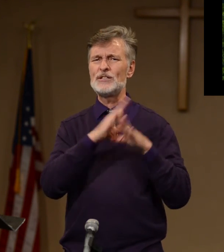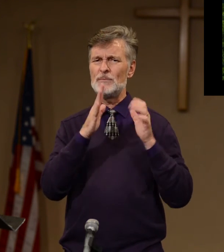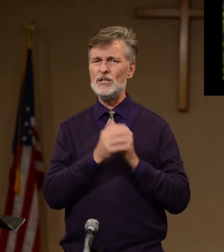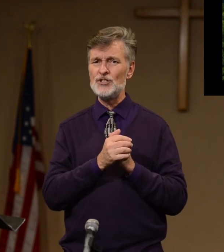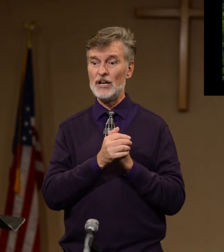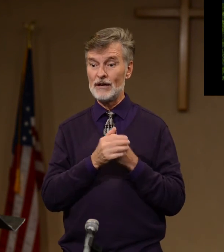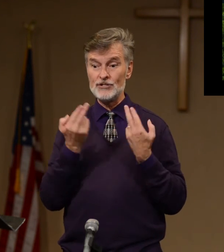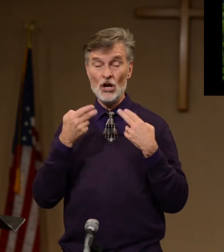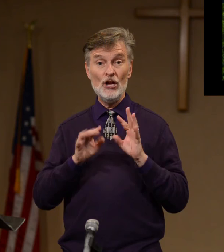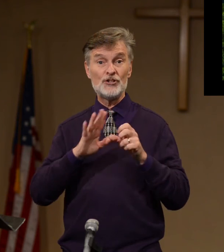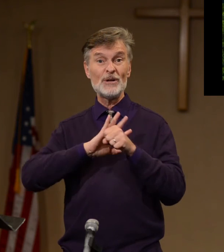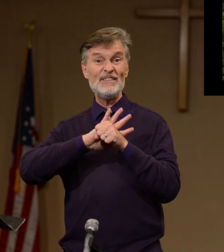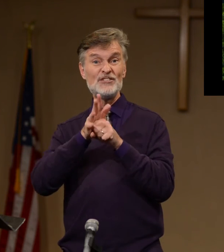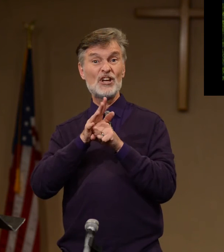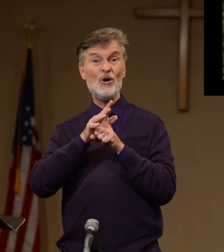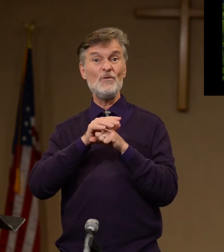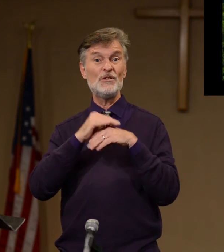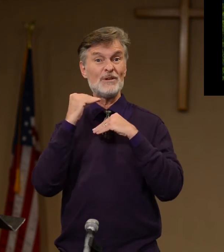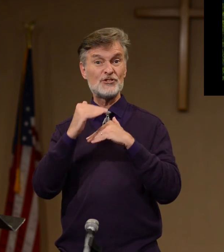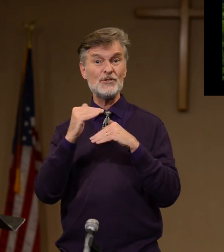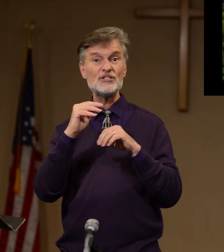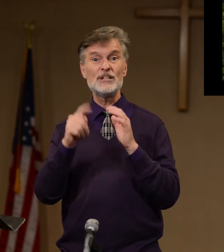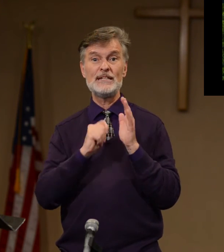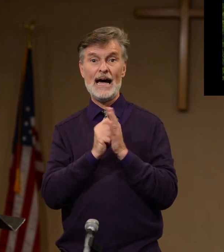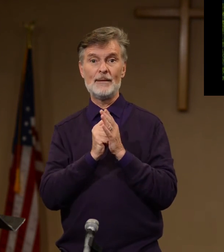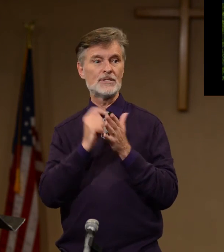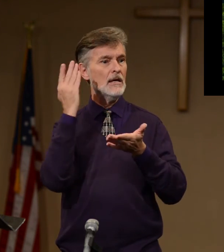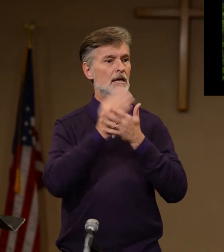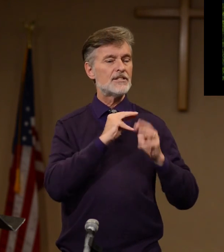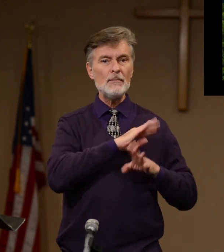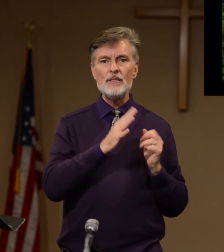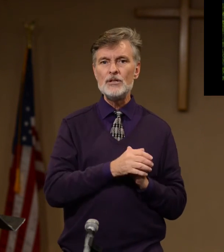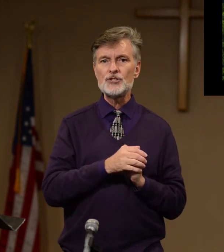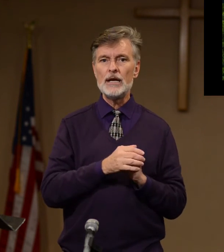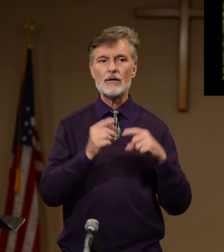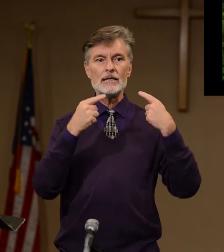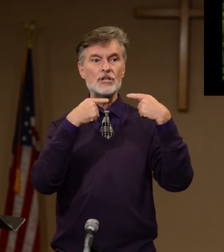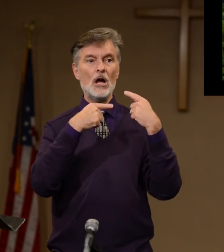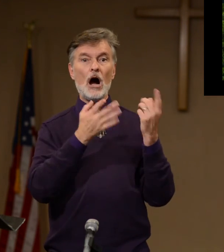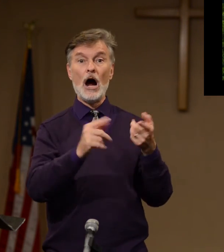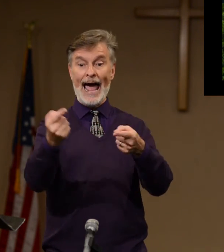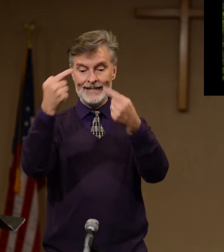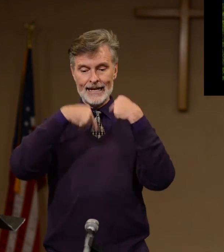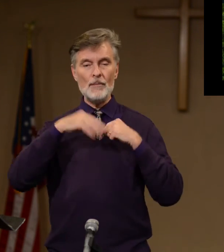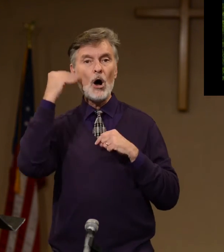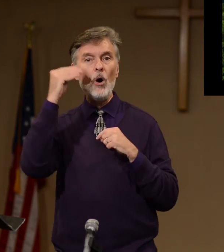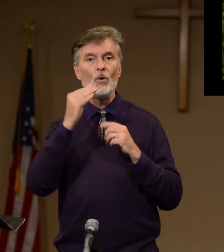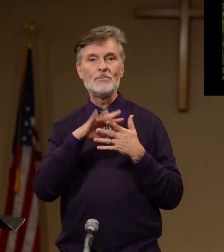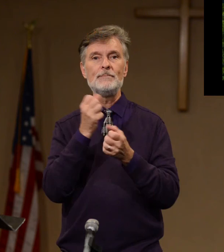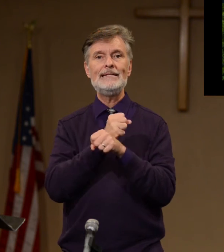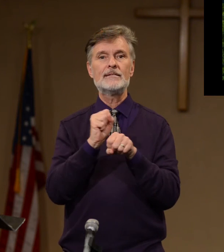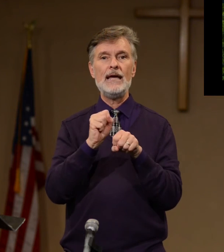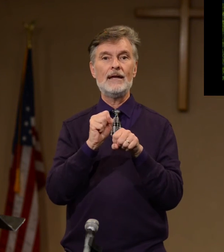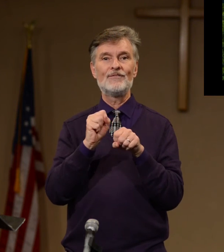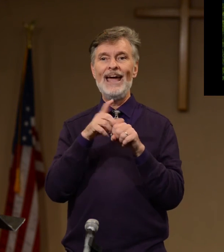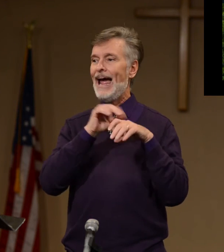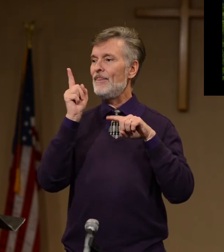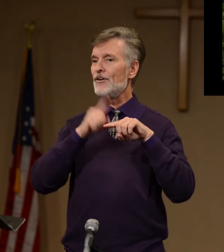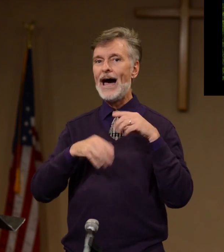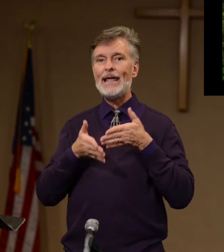to missionaries during these COVID restriction times. Some of the missionaries had to come home to be safe, and they're not able to